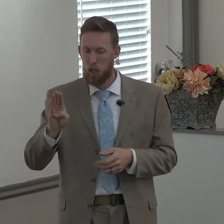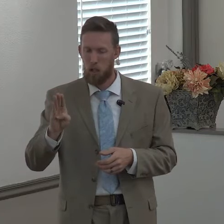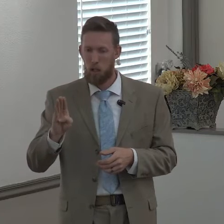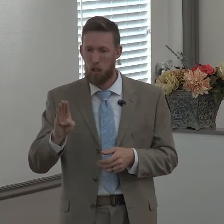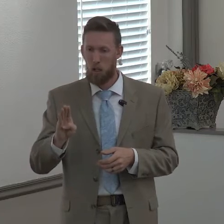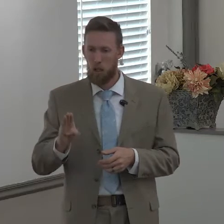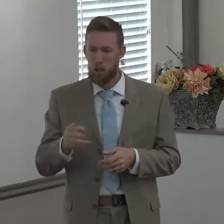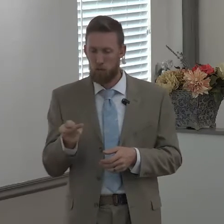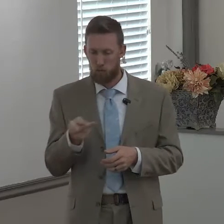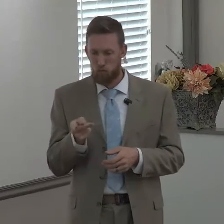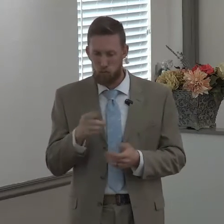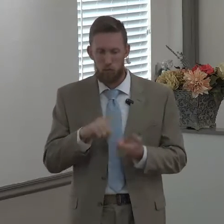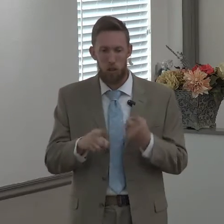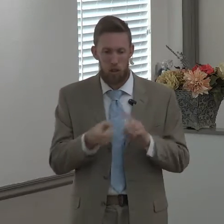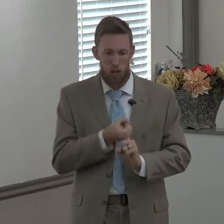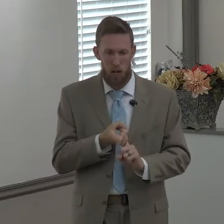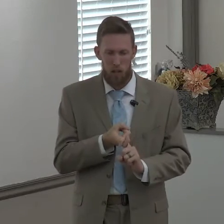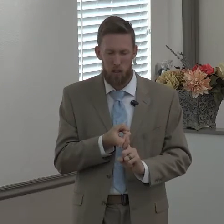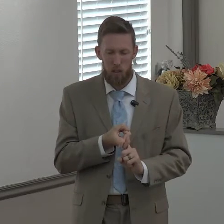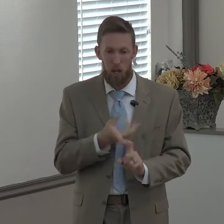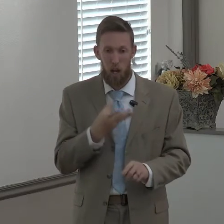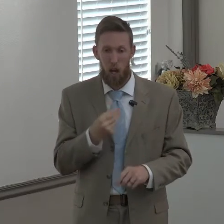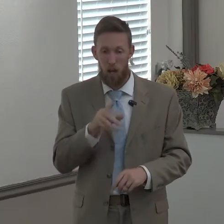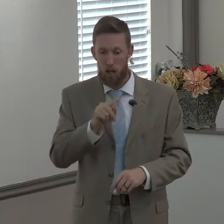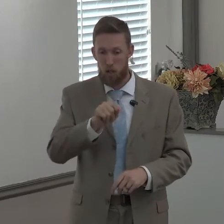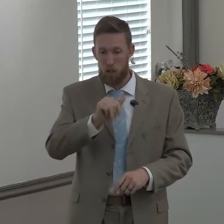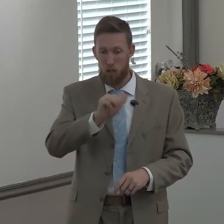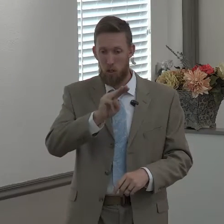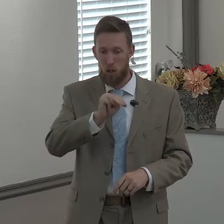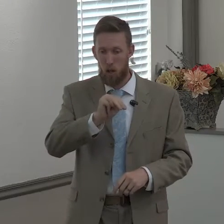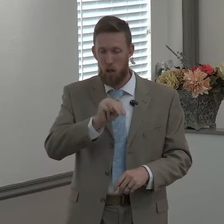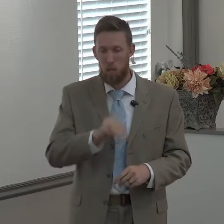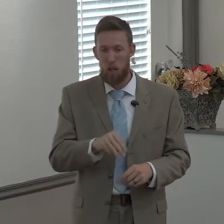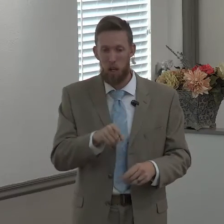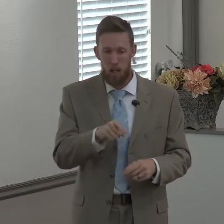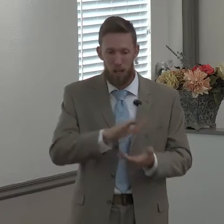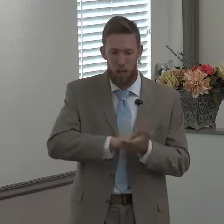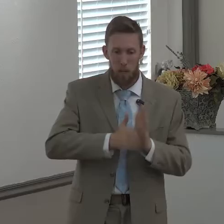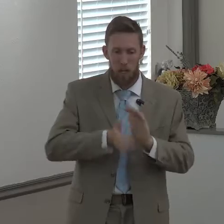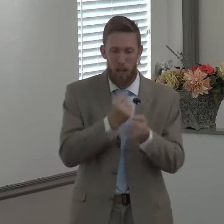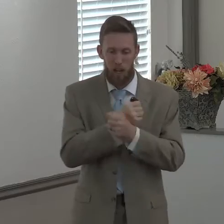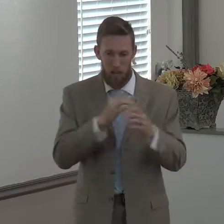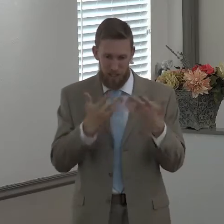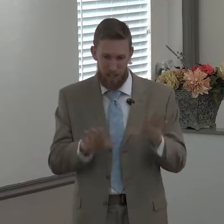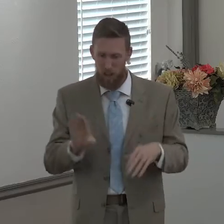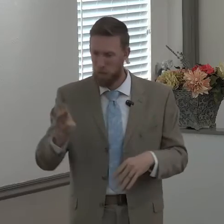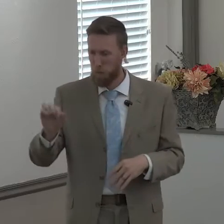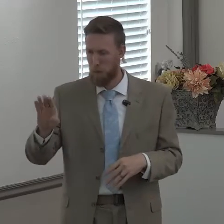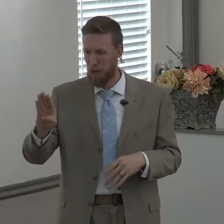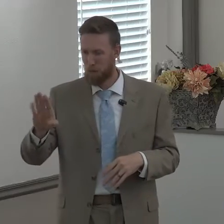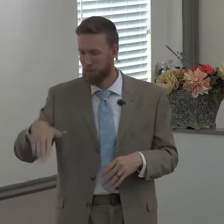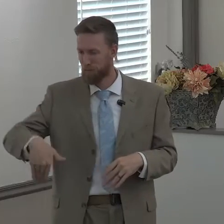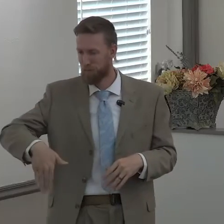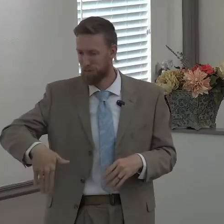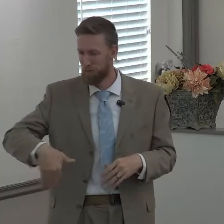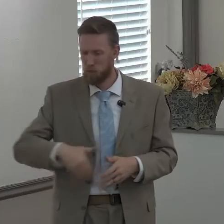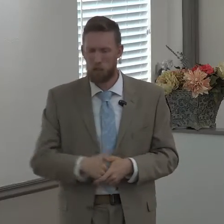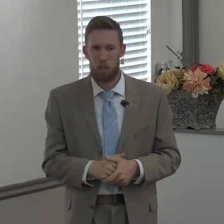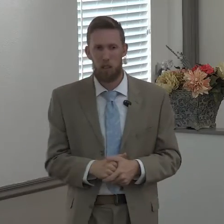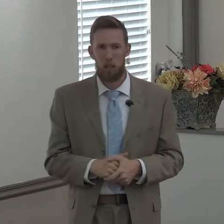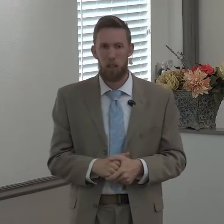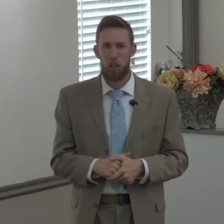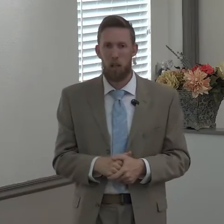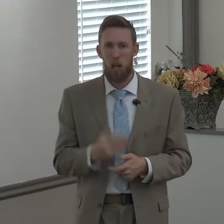Well, Tom and Bob were best friends. Tom got saved. They used to be beer buddies. They used to go to all the bars